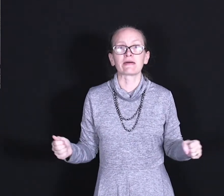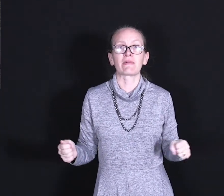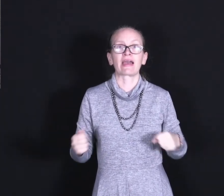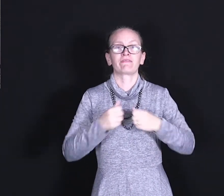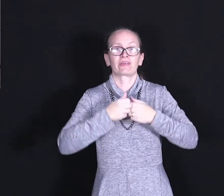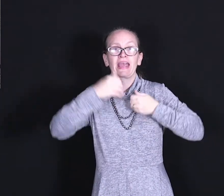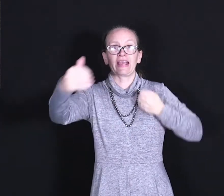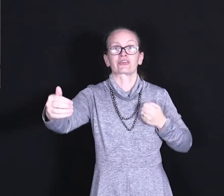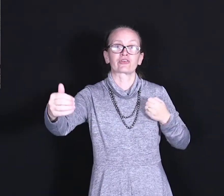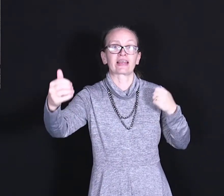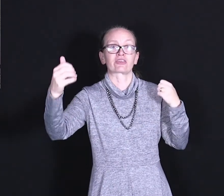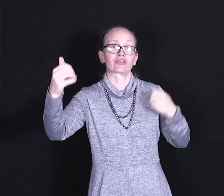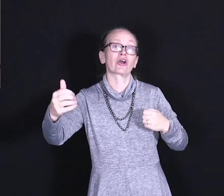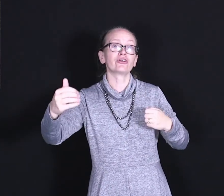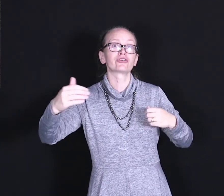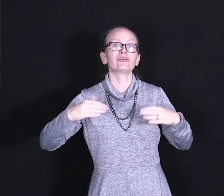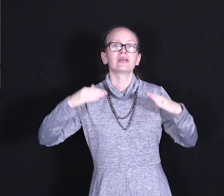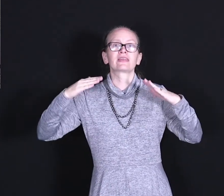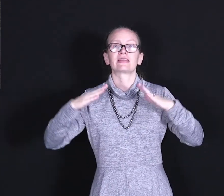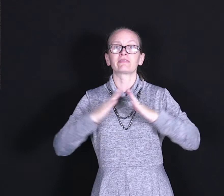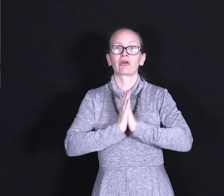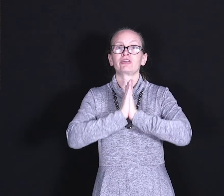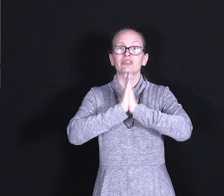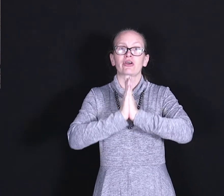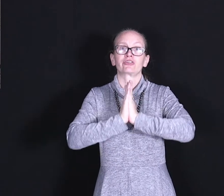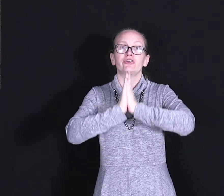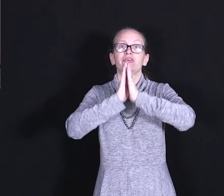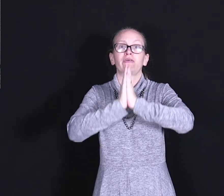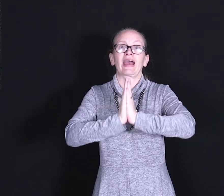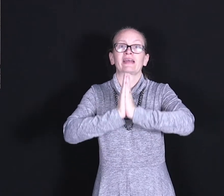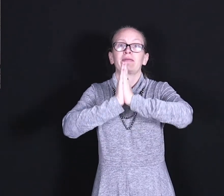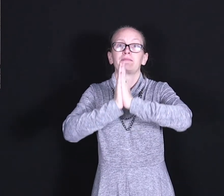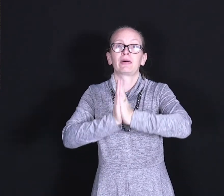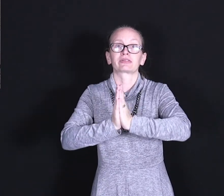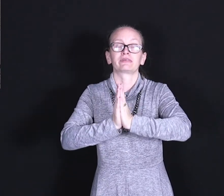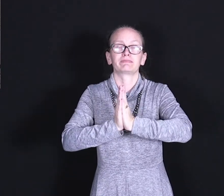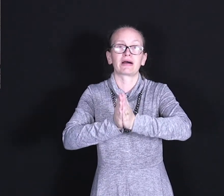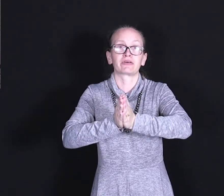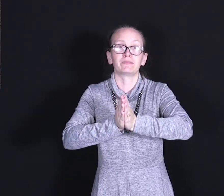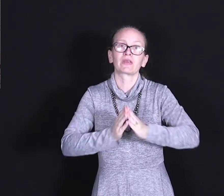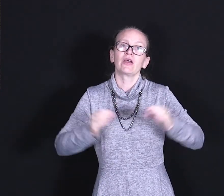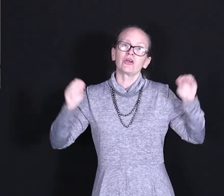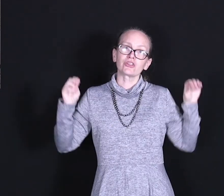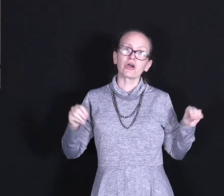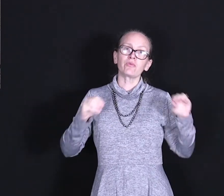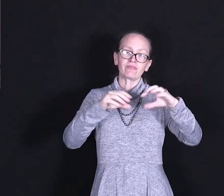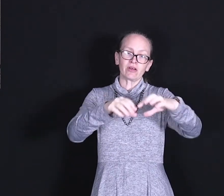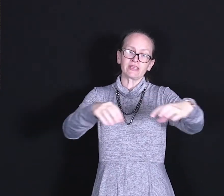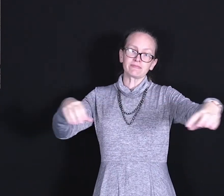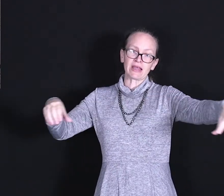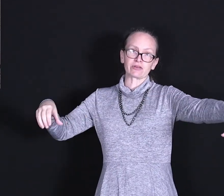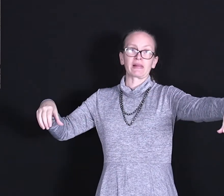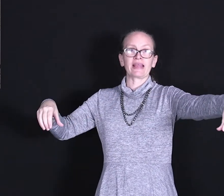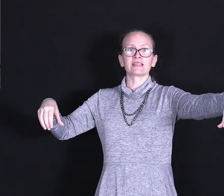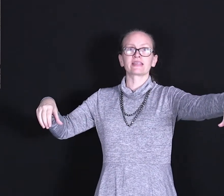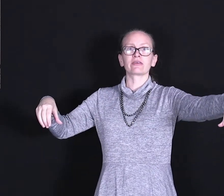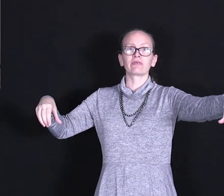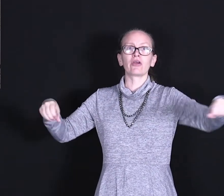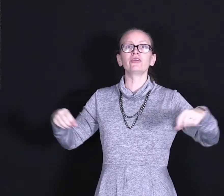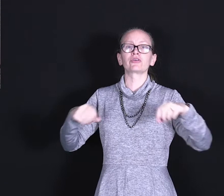somewhere for that extra length to go to, then the road is going to crack and buckle. So we've got these metal plates in the road